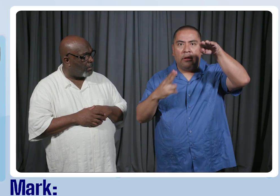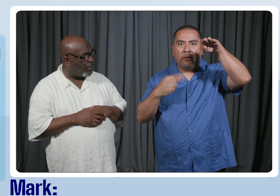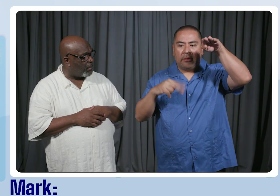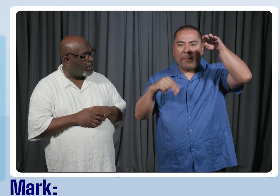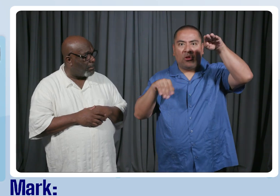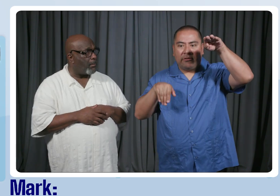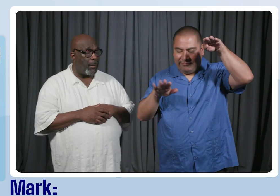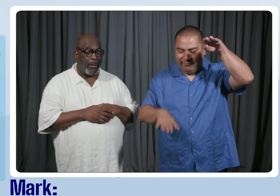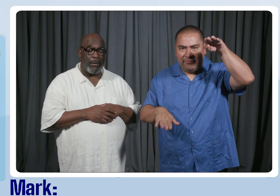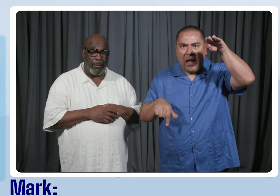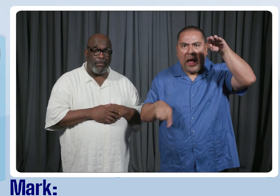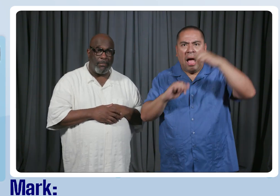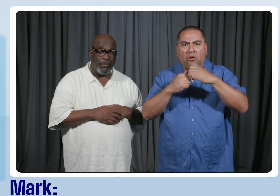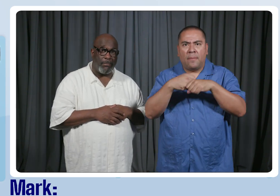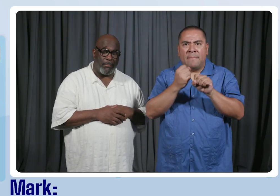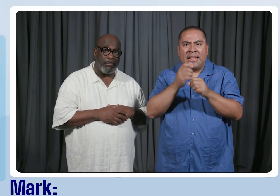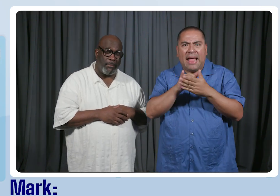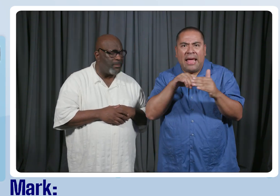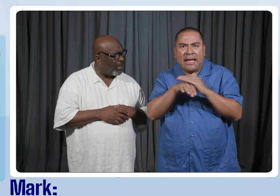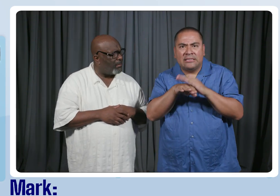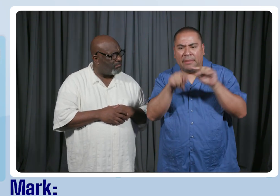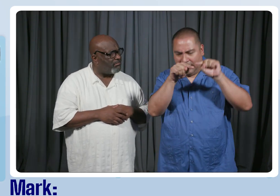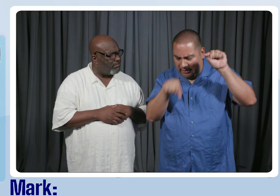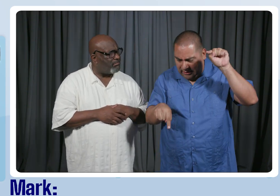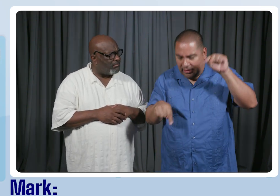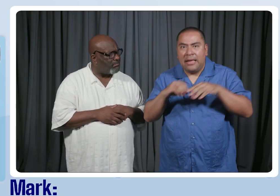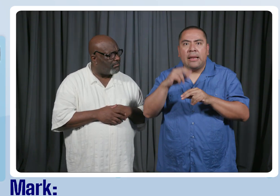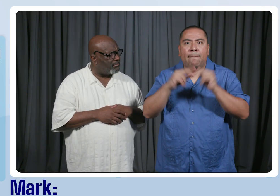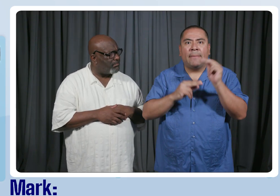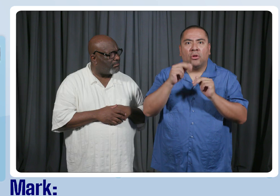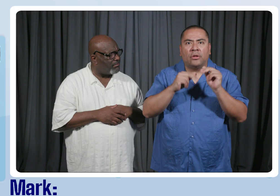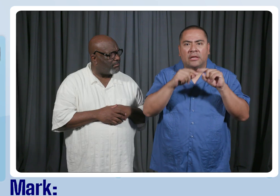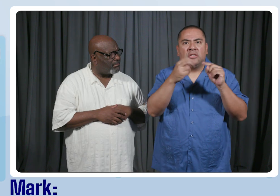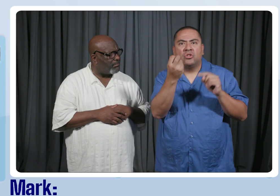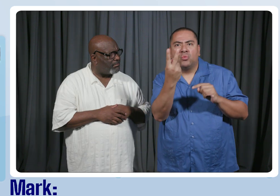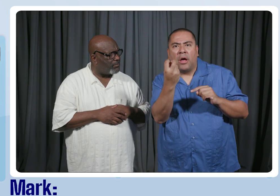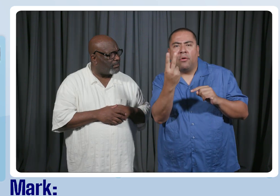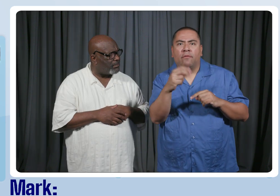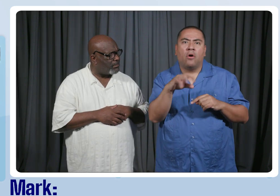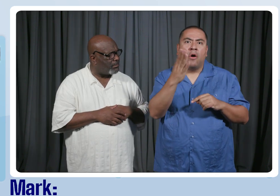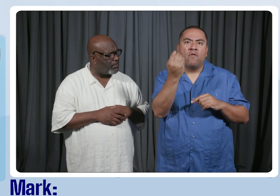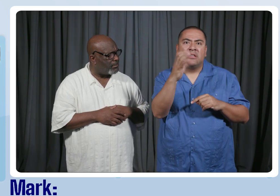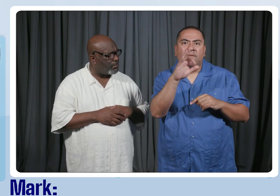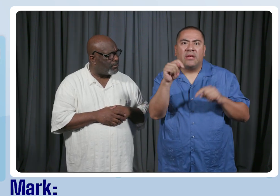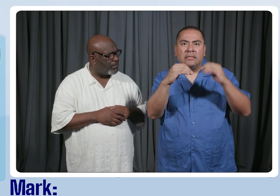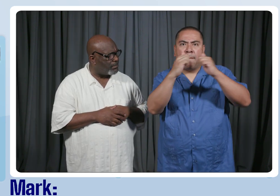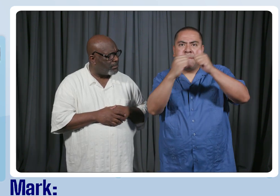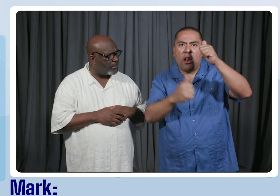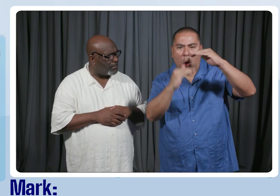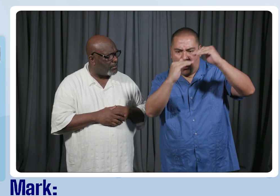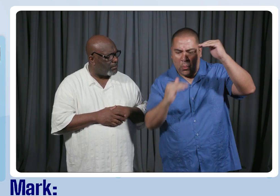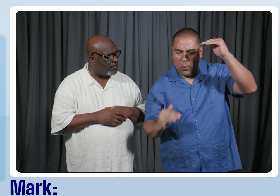down there. And so how do you create accessibility for somebody that is in a building that is 12 to 14 feet below grade of